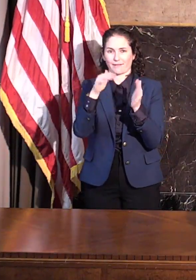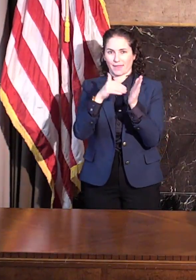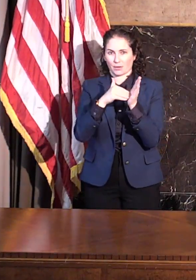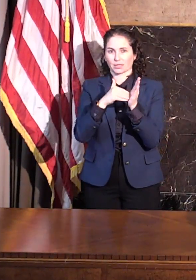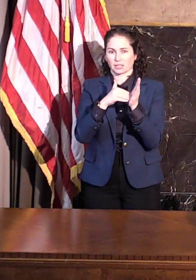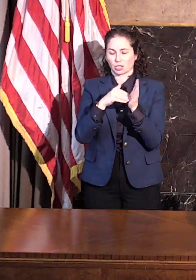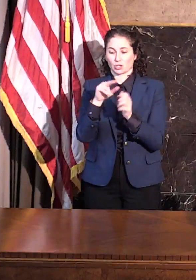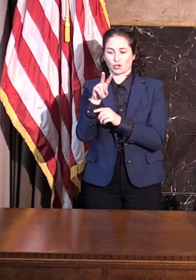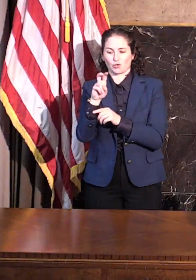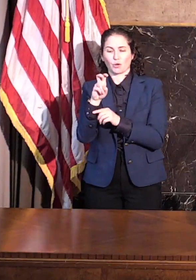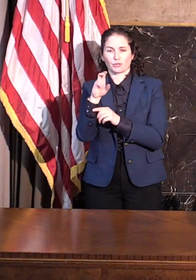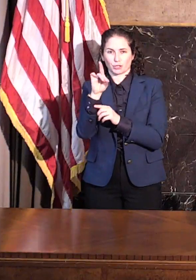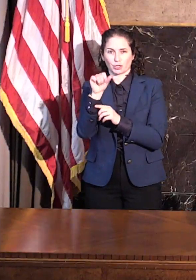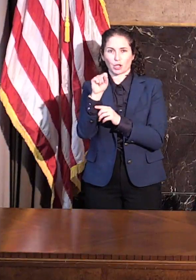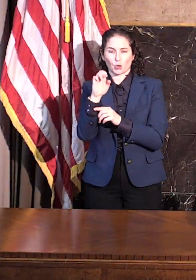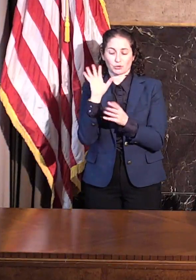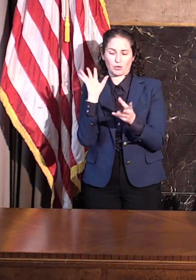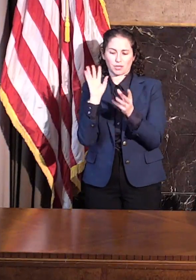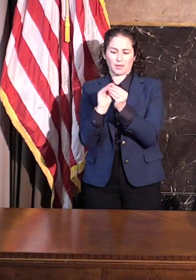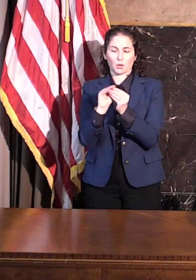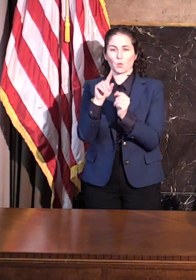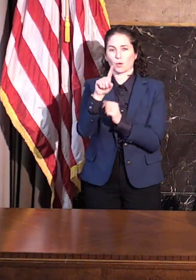allocation. That means for Pfizer, we'll be getting